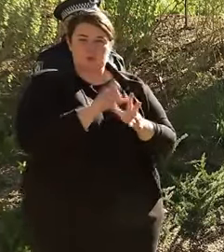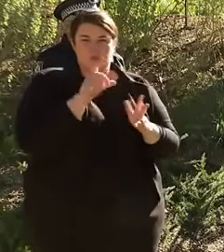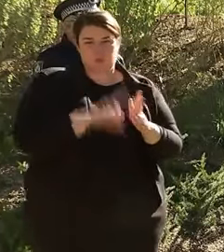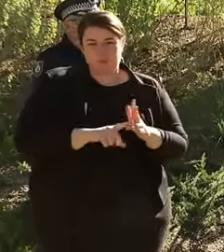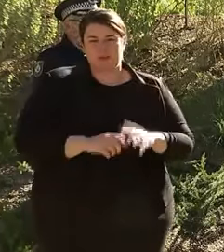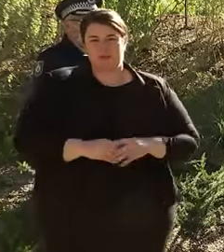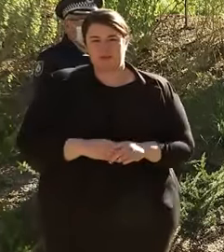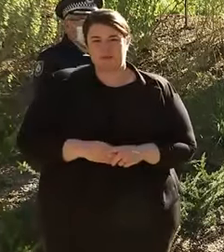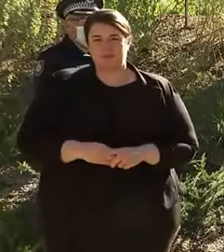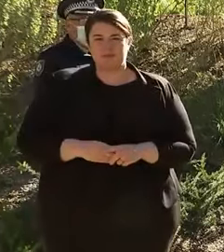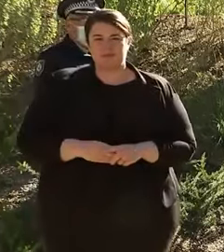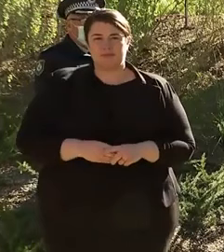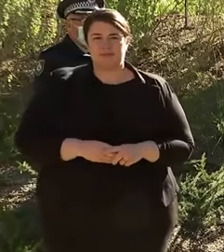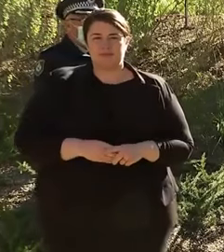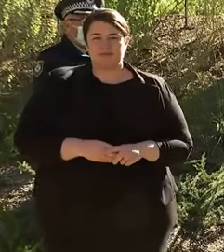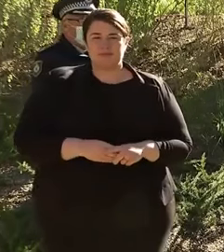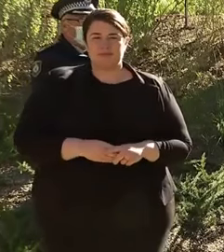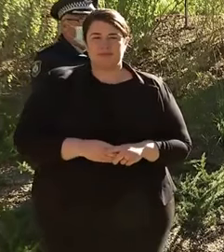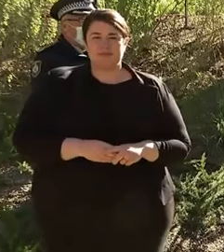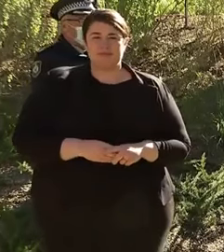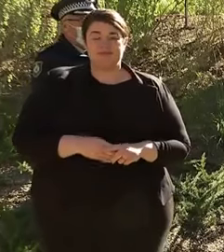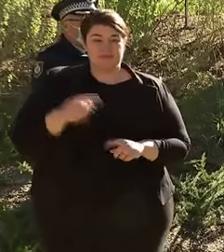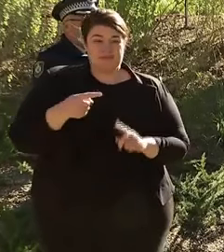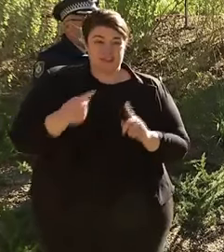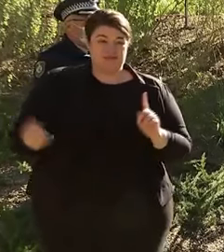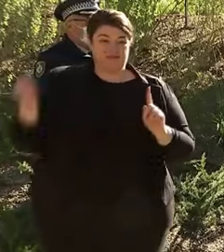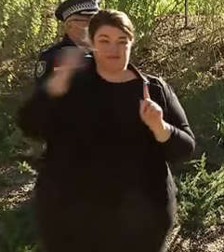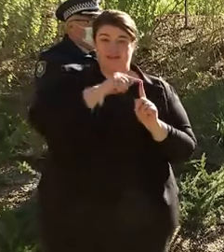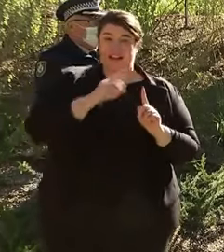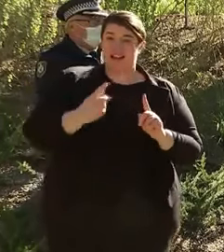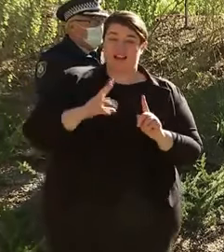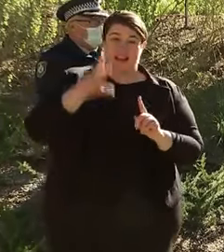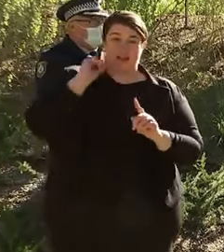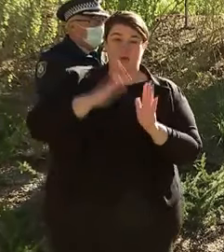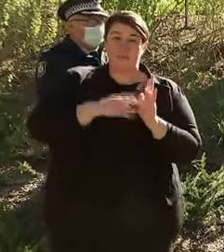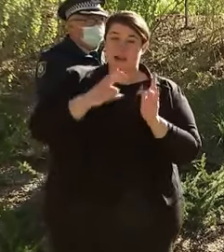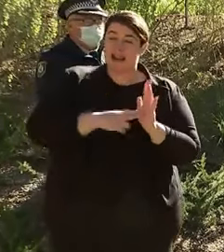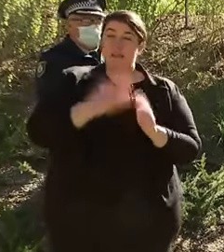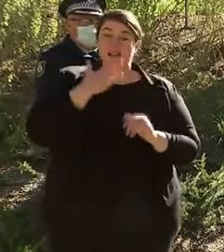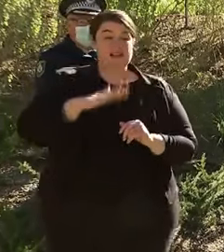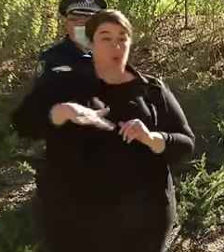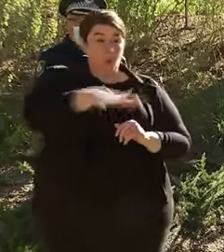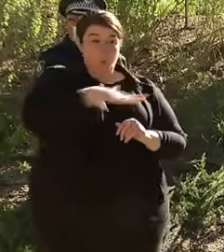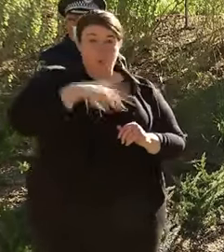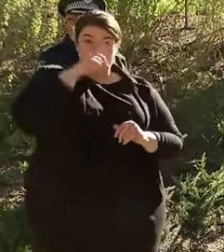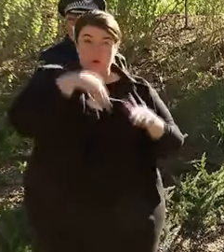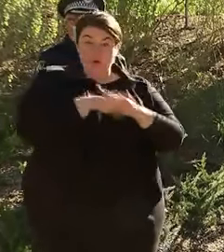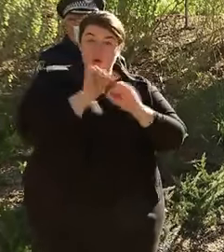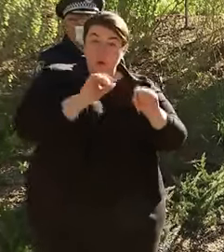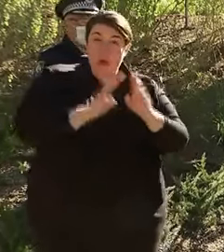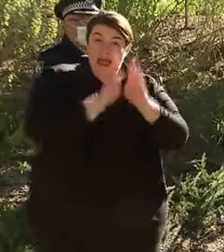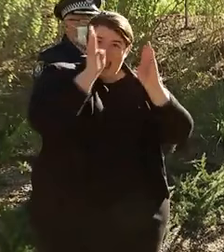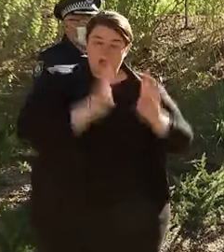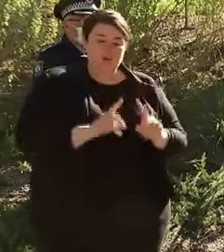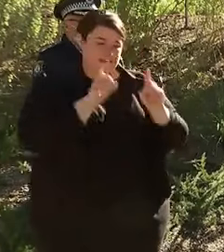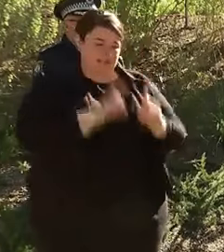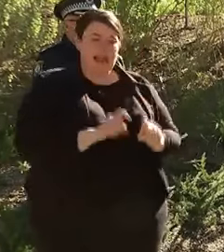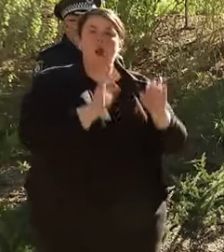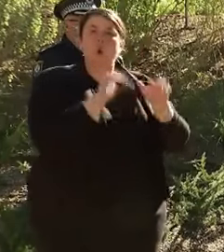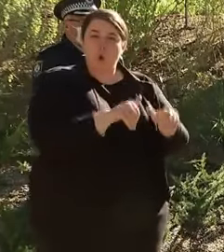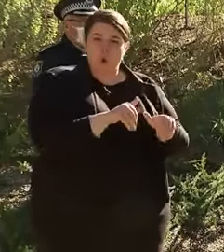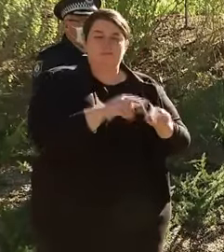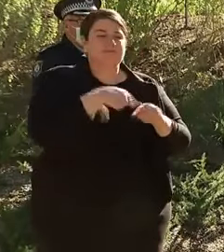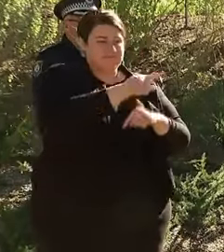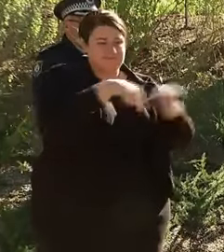those potential exposure periods date back a number of days, I am asking for the whole household of those individuals to isolate and also